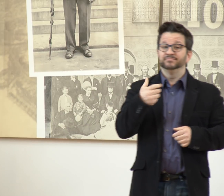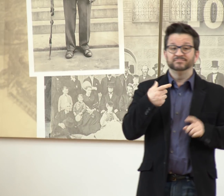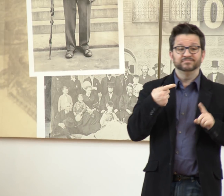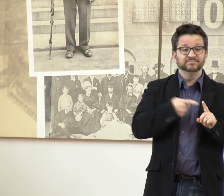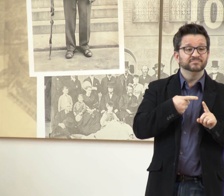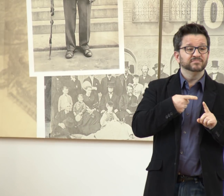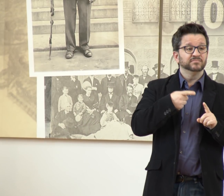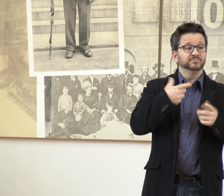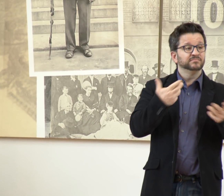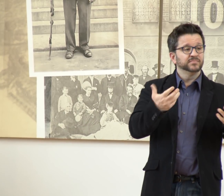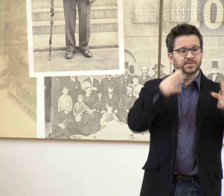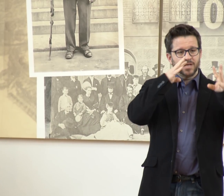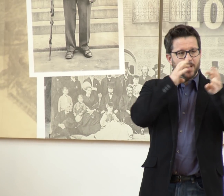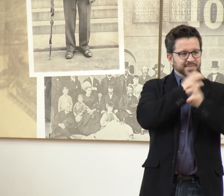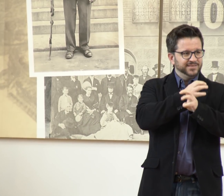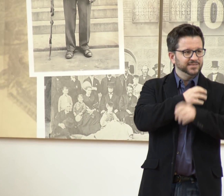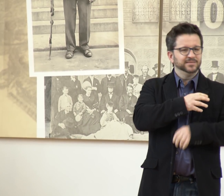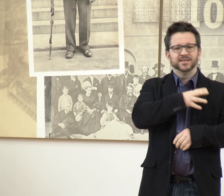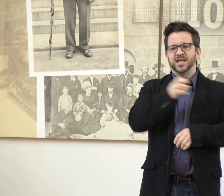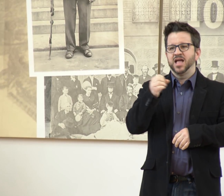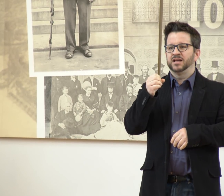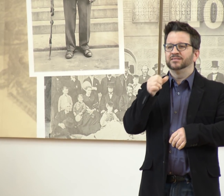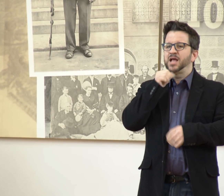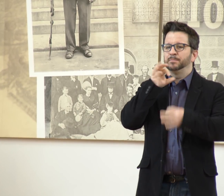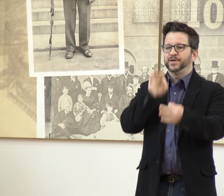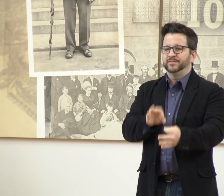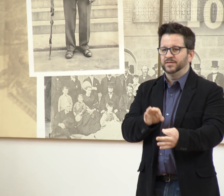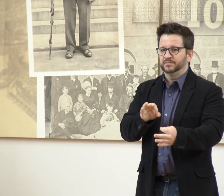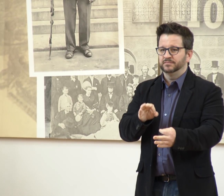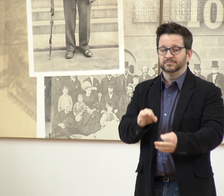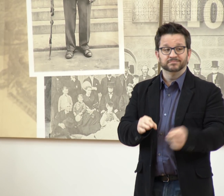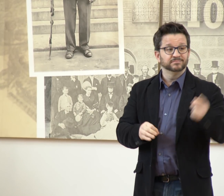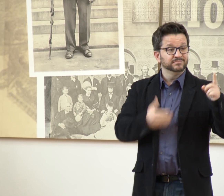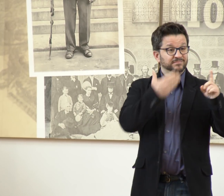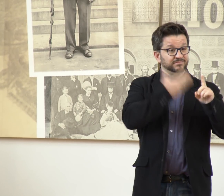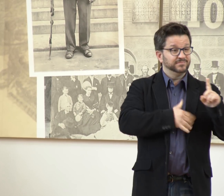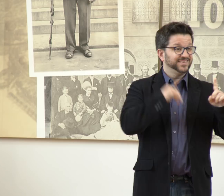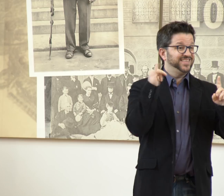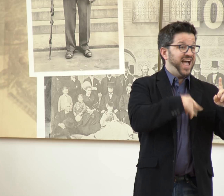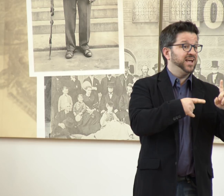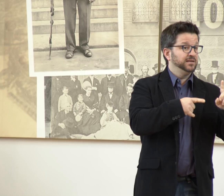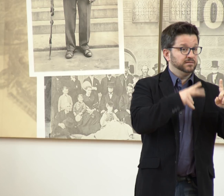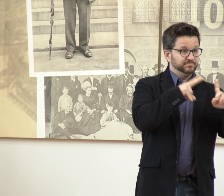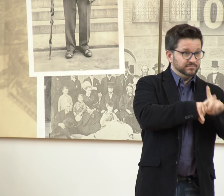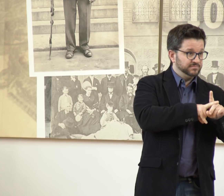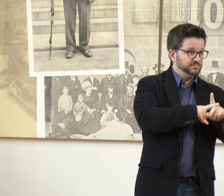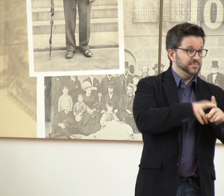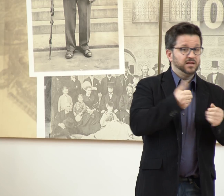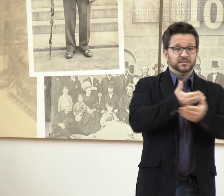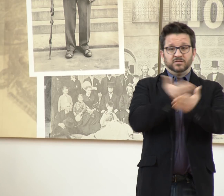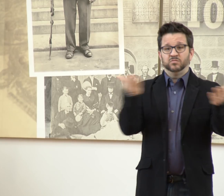those is to know that human beings are complex creatures and imperfect at that.